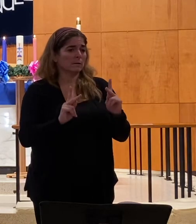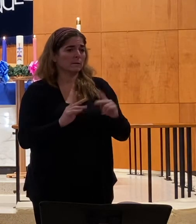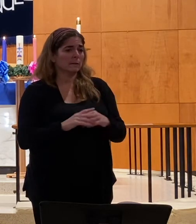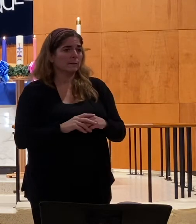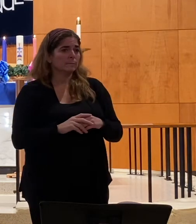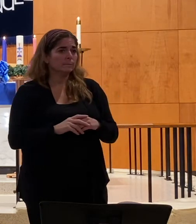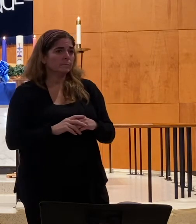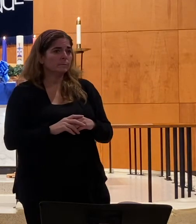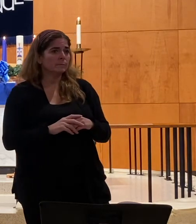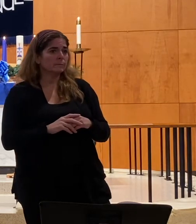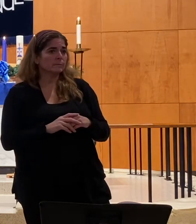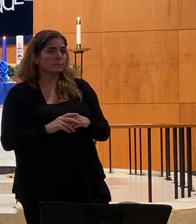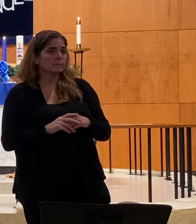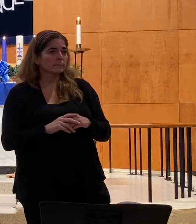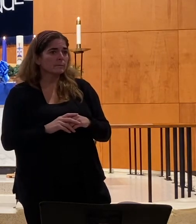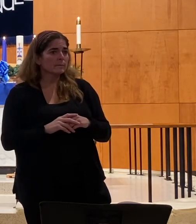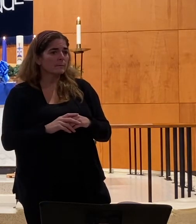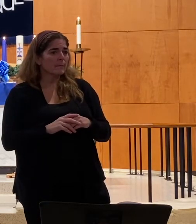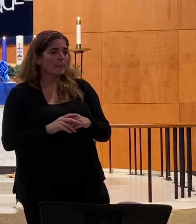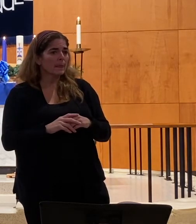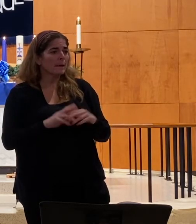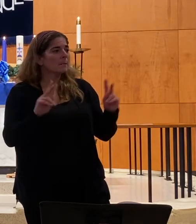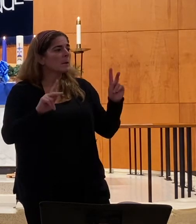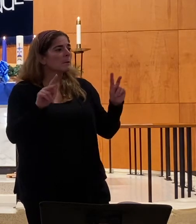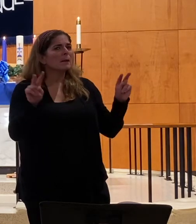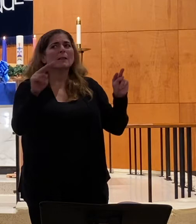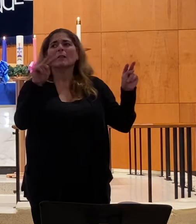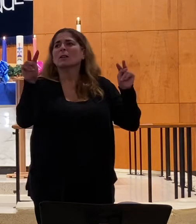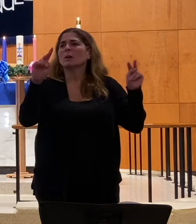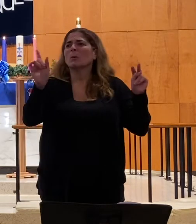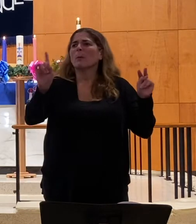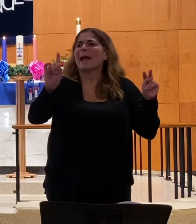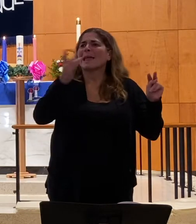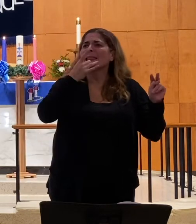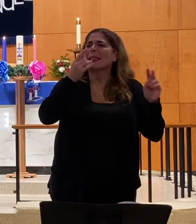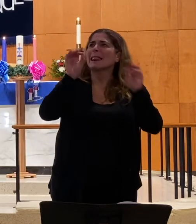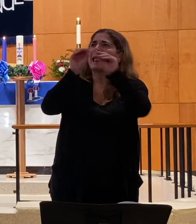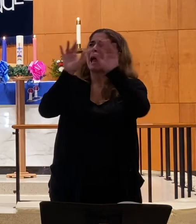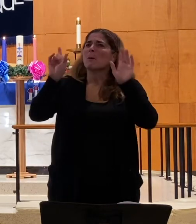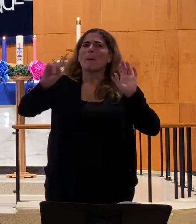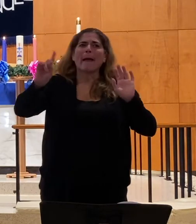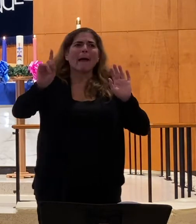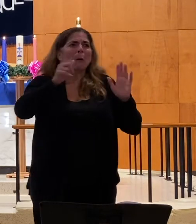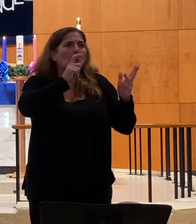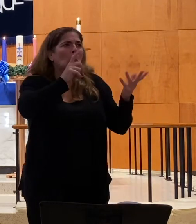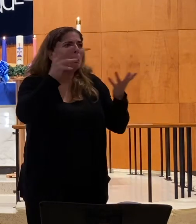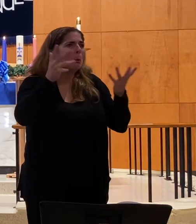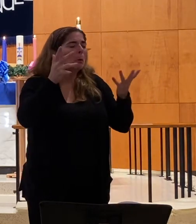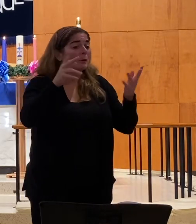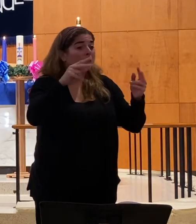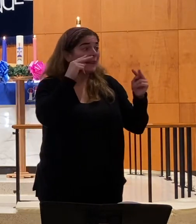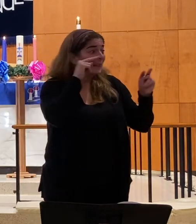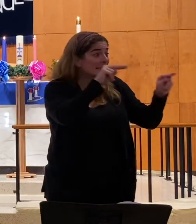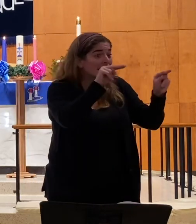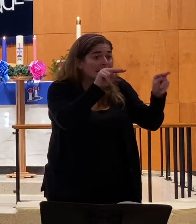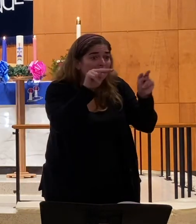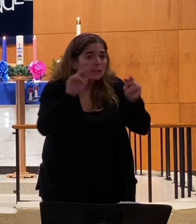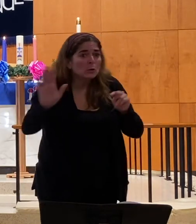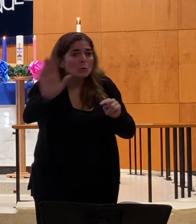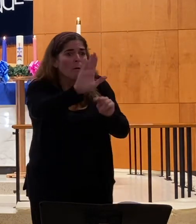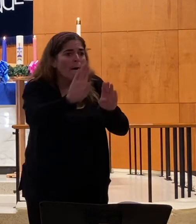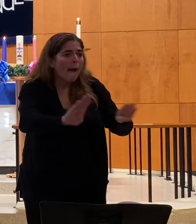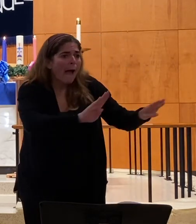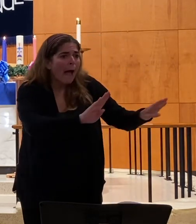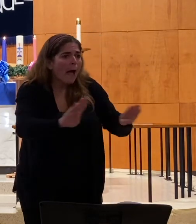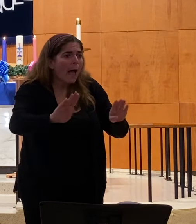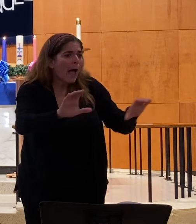You see, all people are looking up to us to see this light. And when all that we say and all that